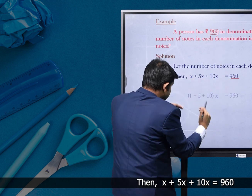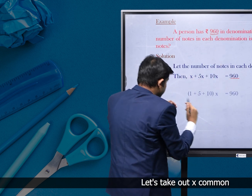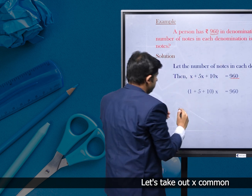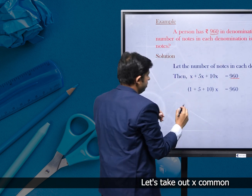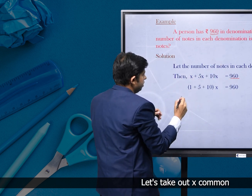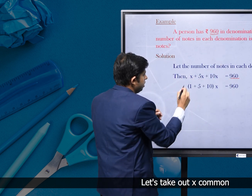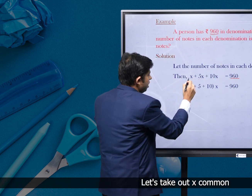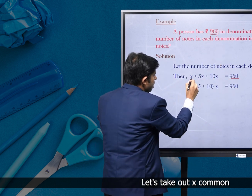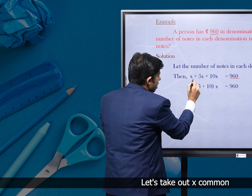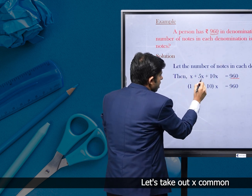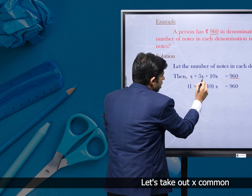Let's take out x common.